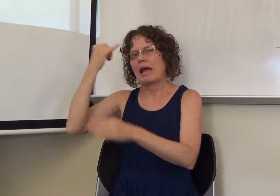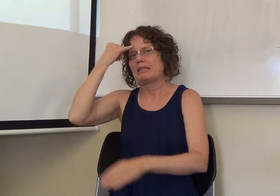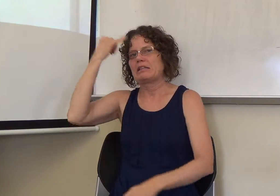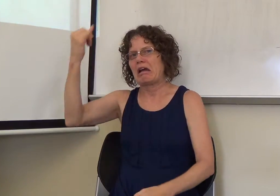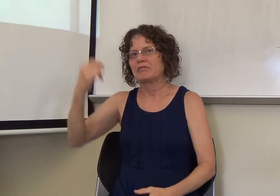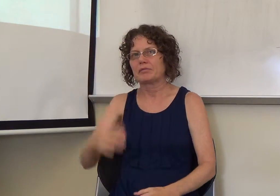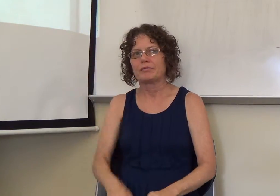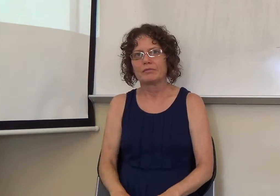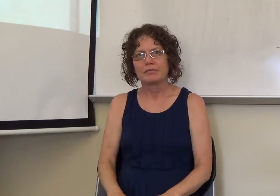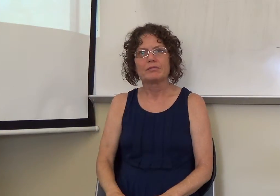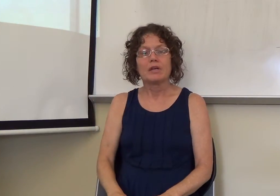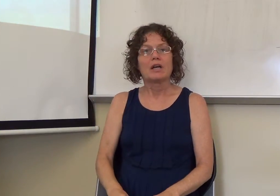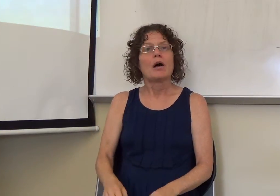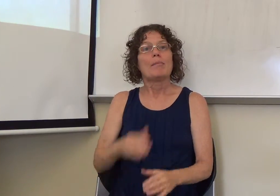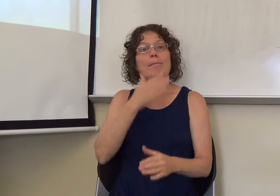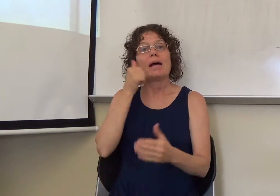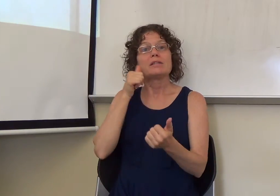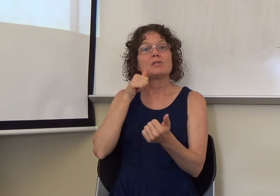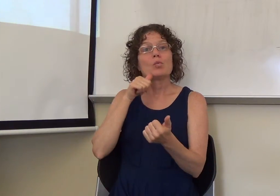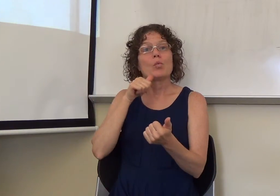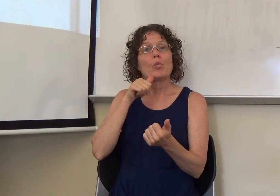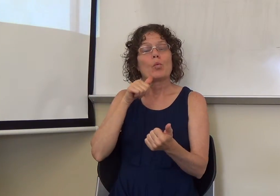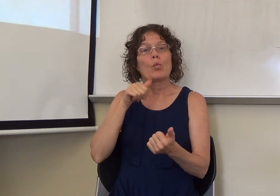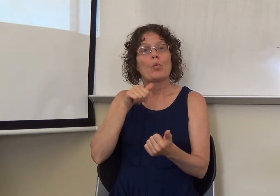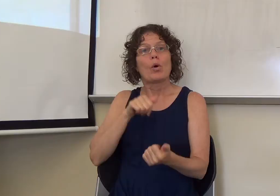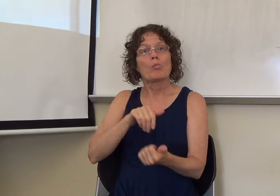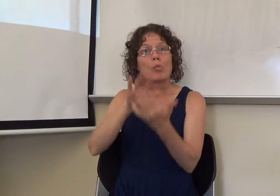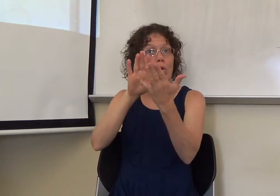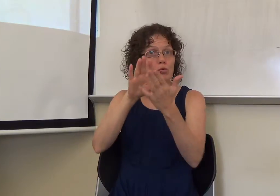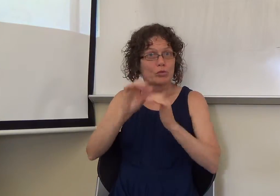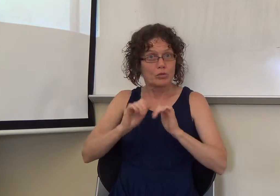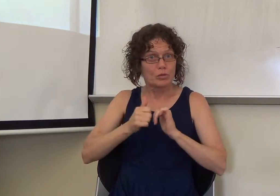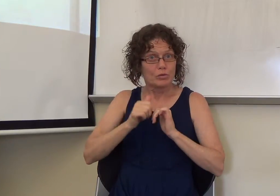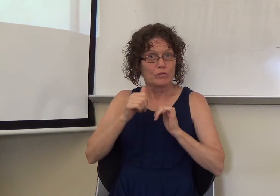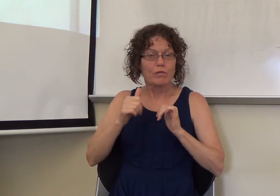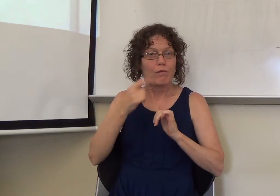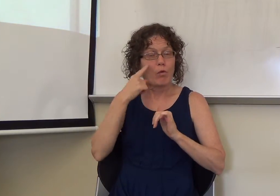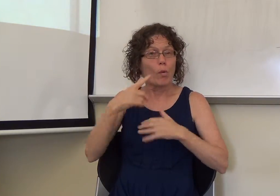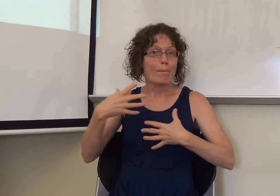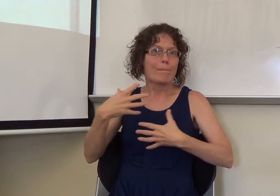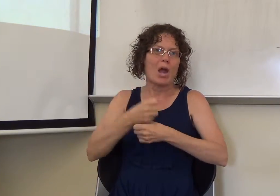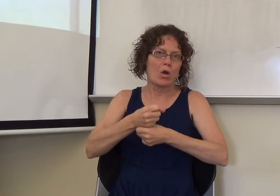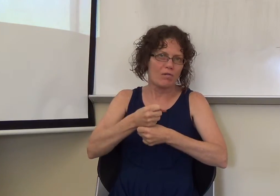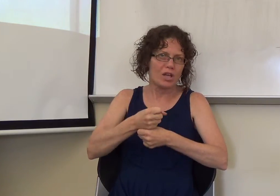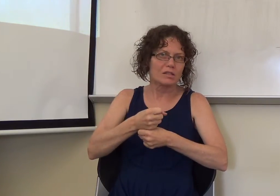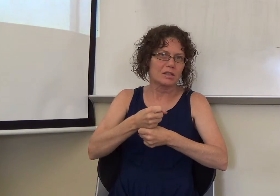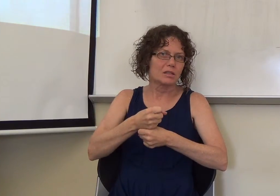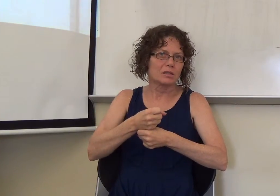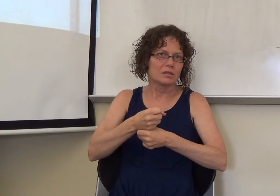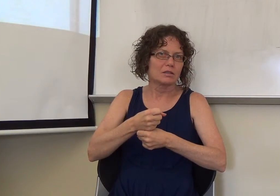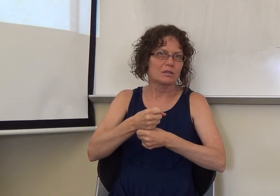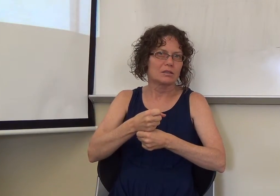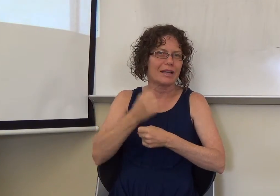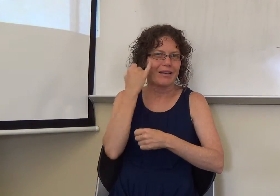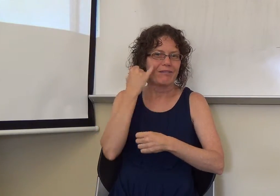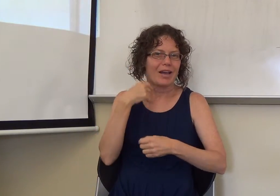ways to approach a paraphrasing assignment, when you're asked to feed back to